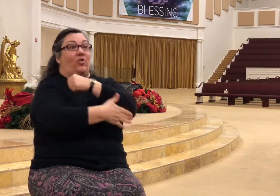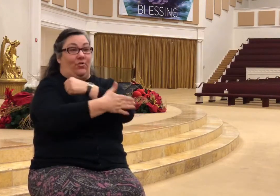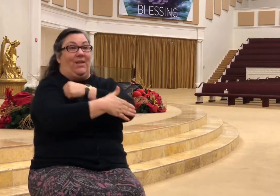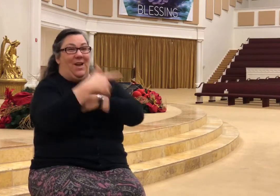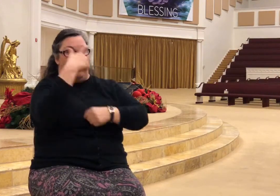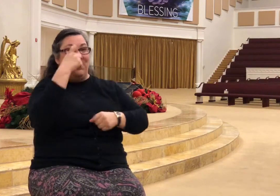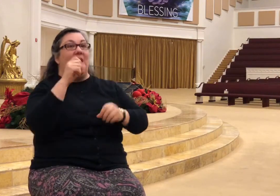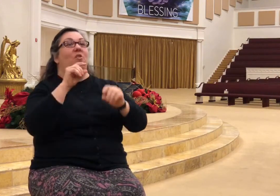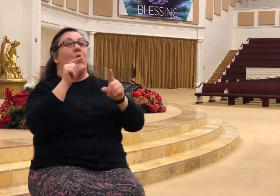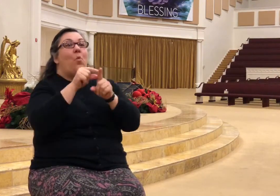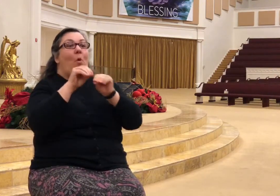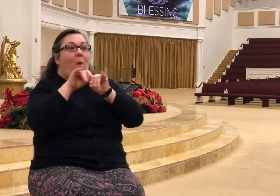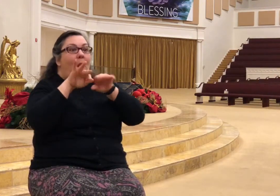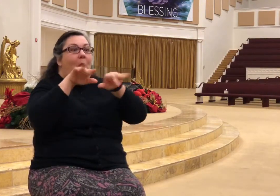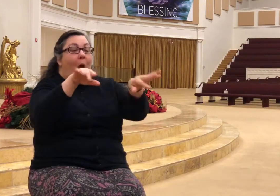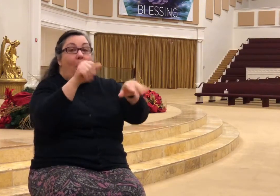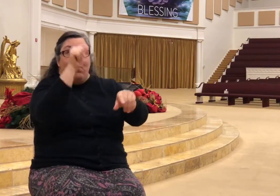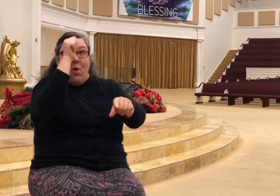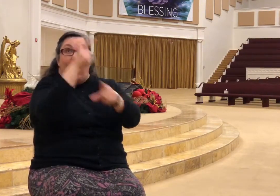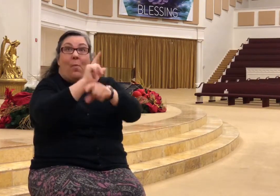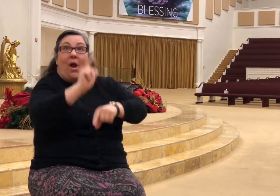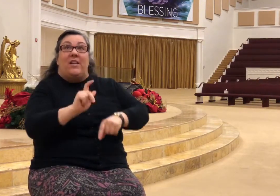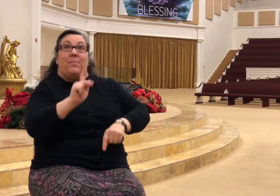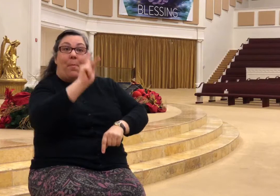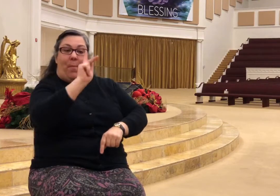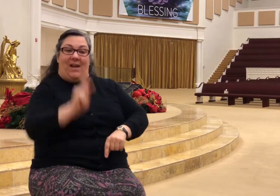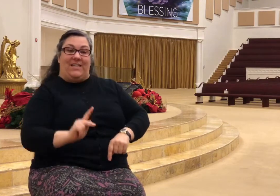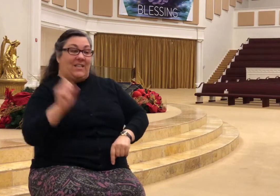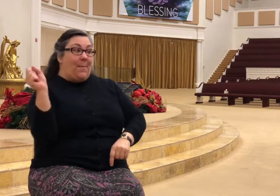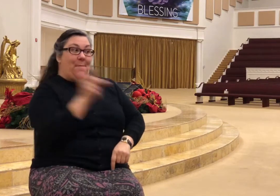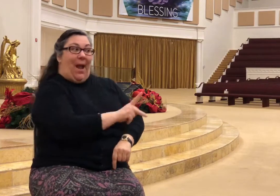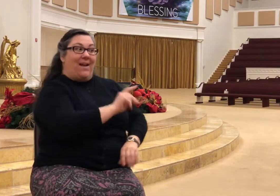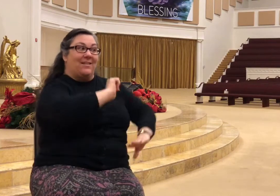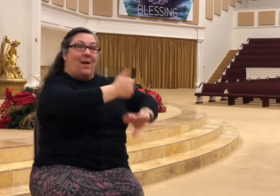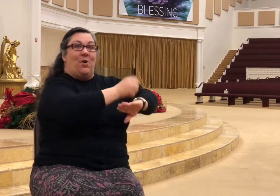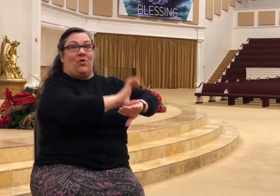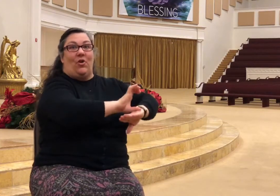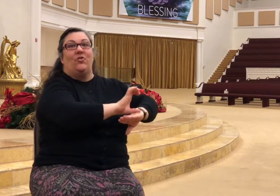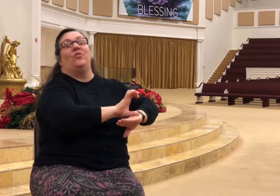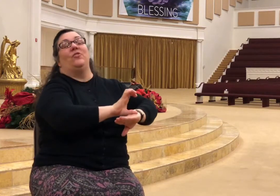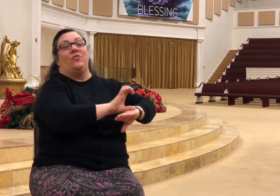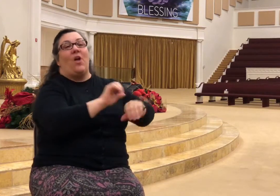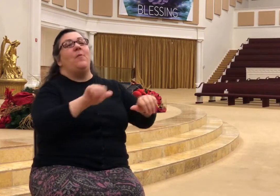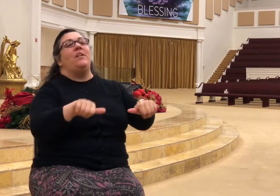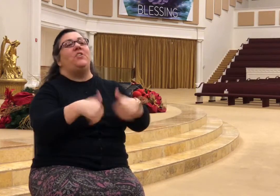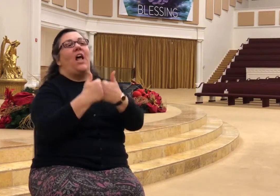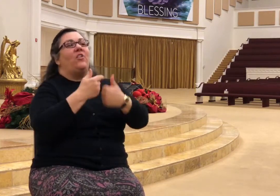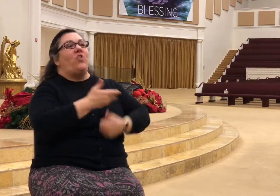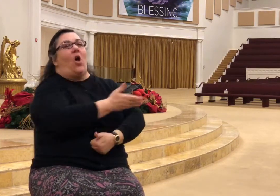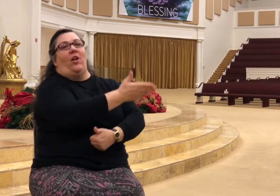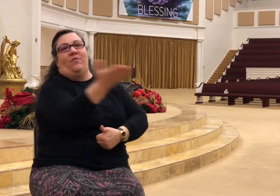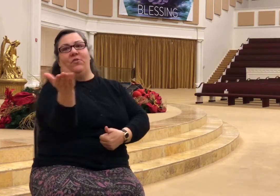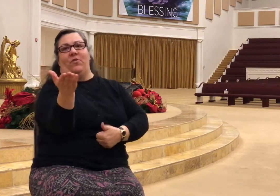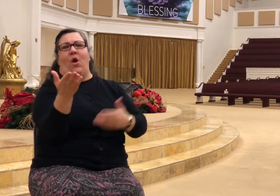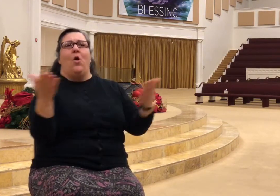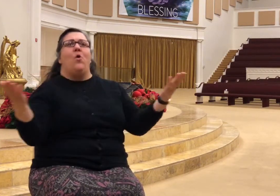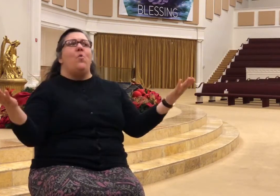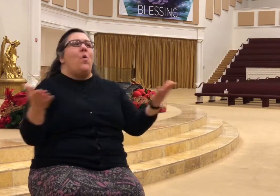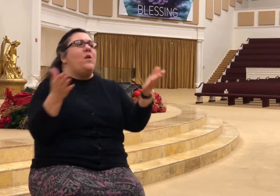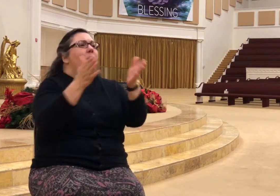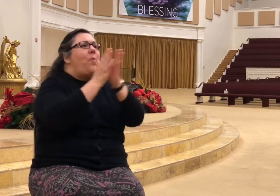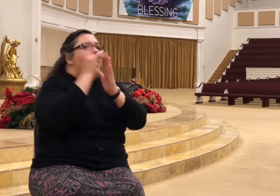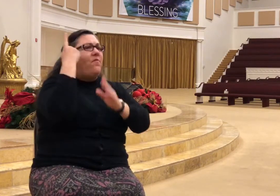back to Italy and going to be establishing work. So I want to challenge you. What should you be praying for